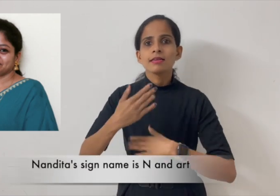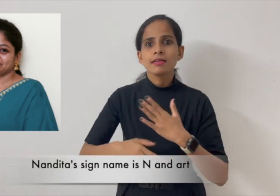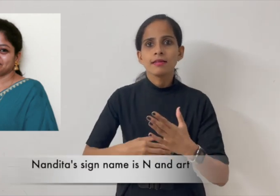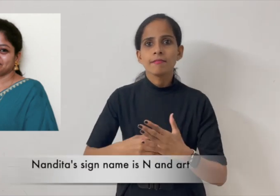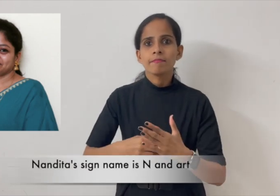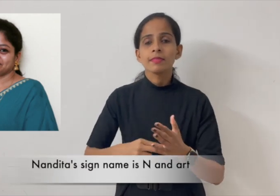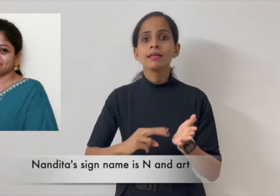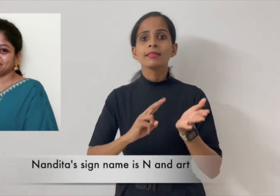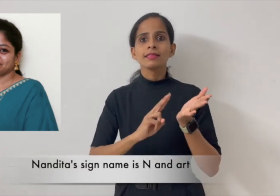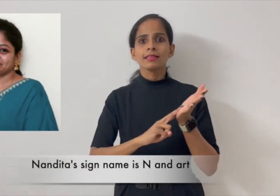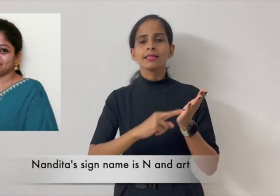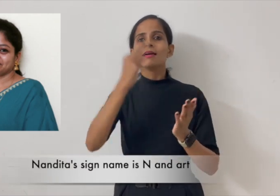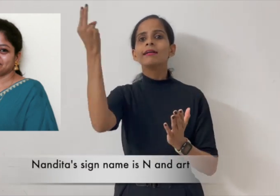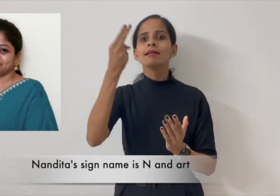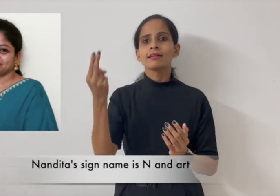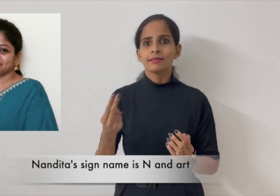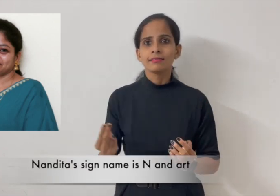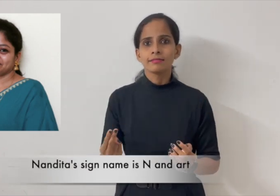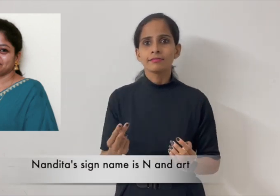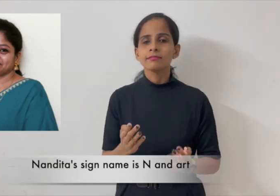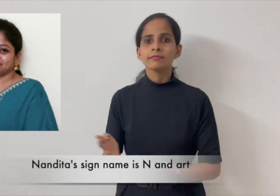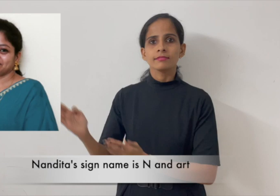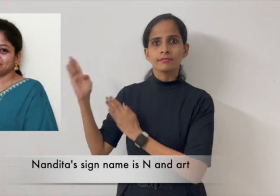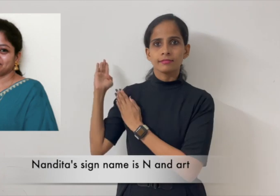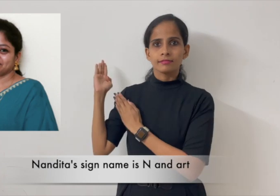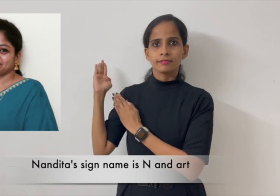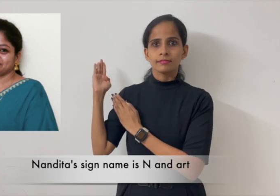Nandita's sign name is N and Art.